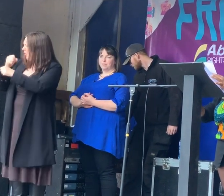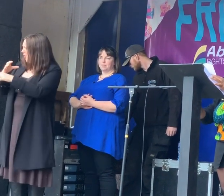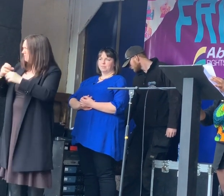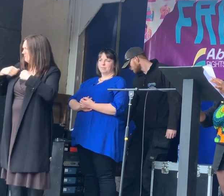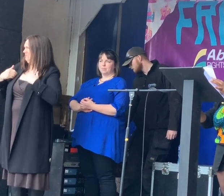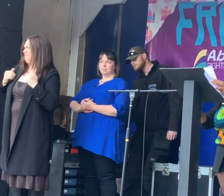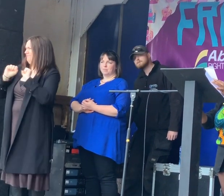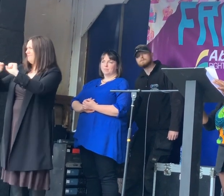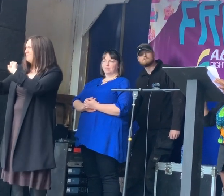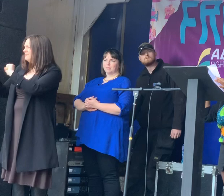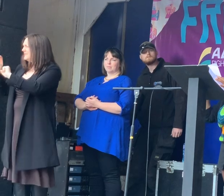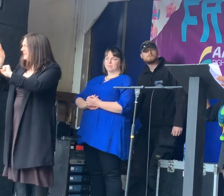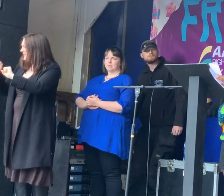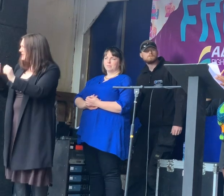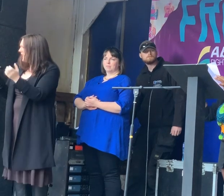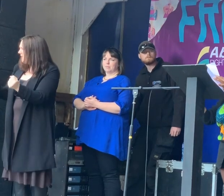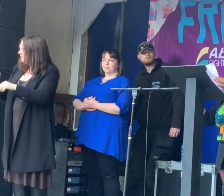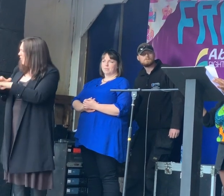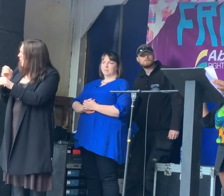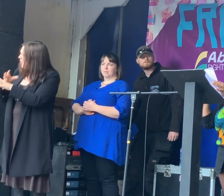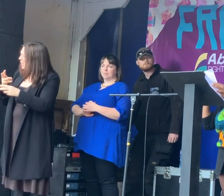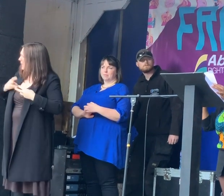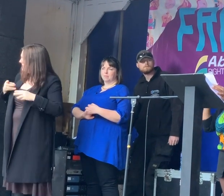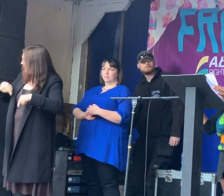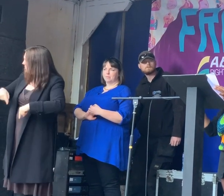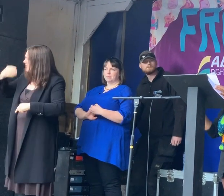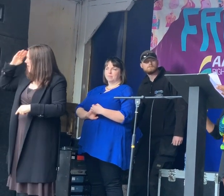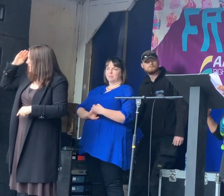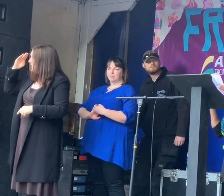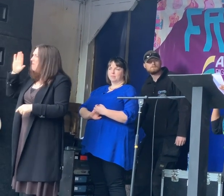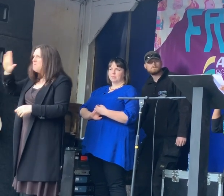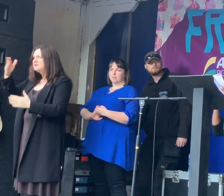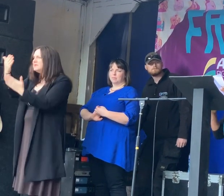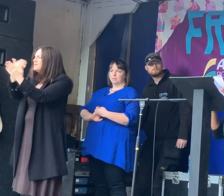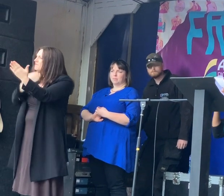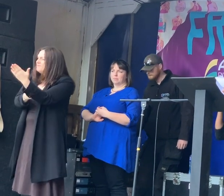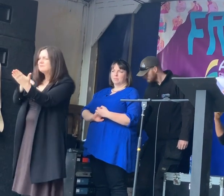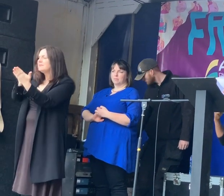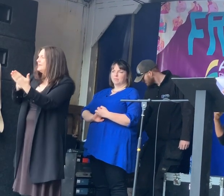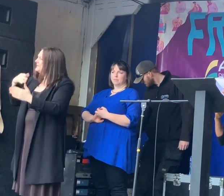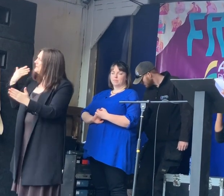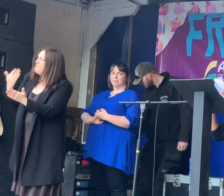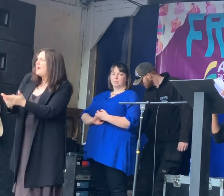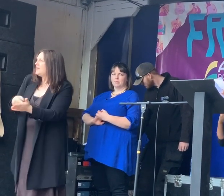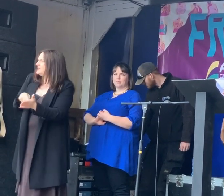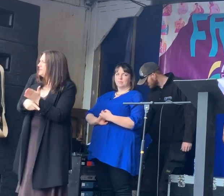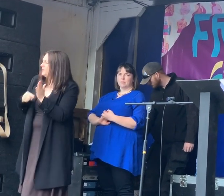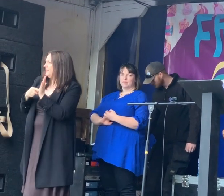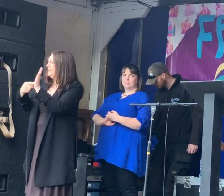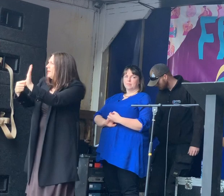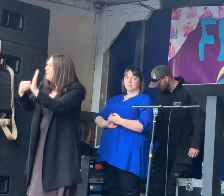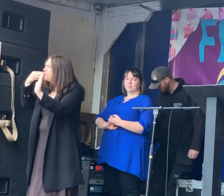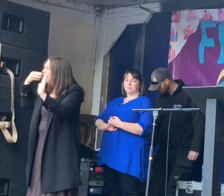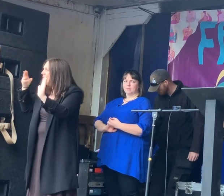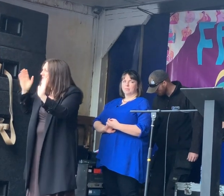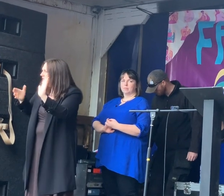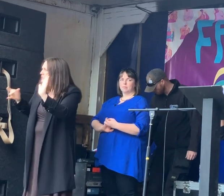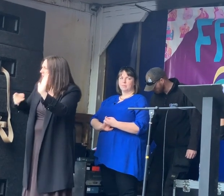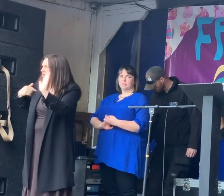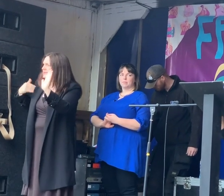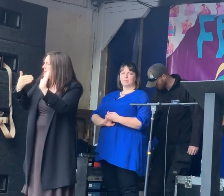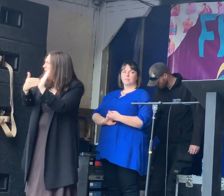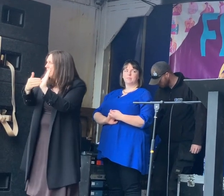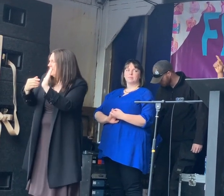all women in Ireland. We must demand that the legislation reflects the promises they made us. We must